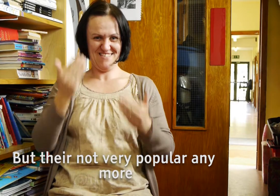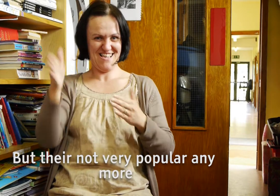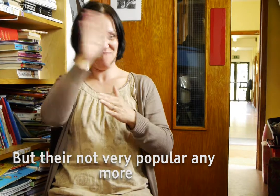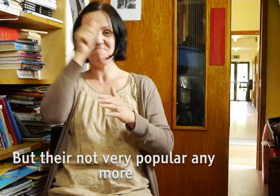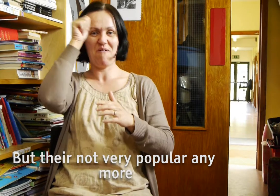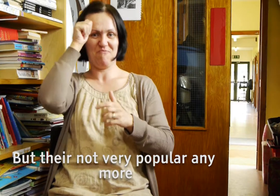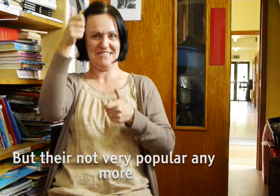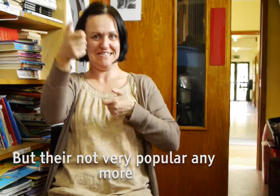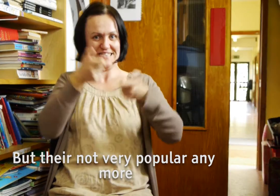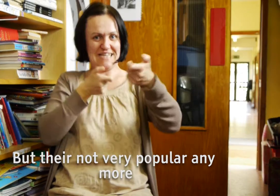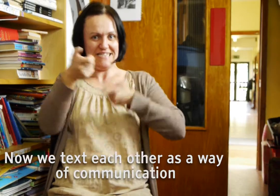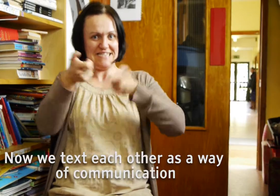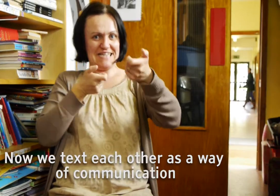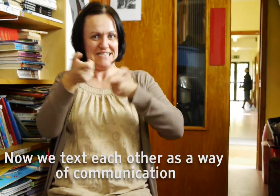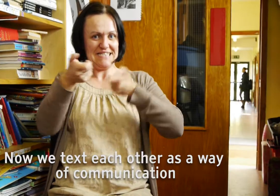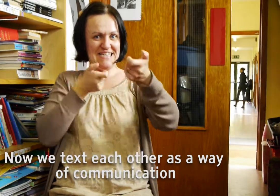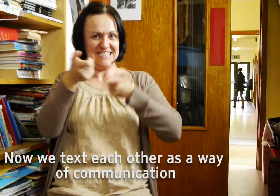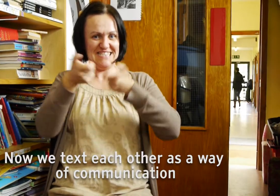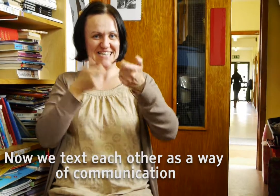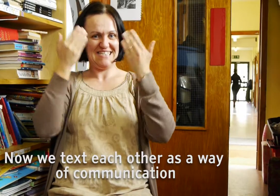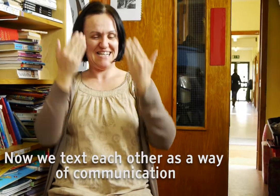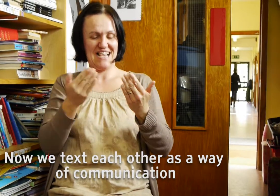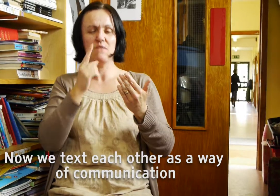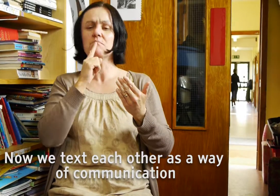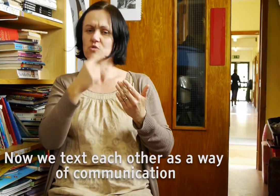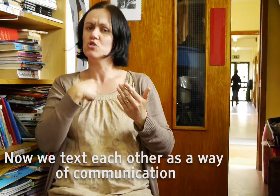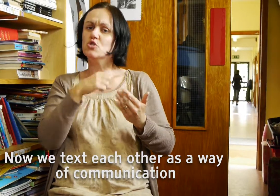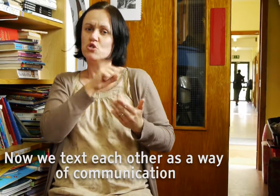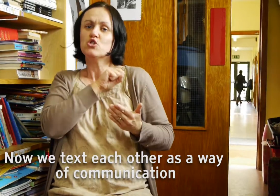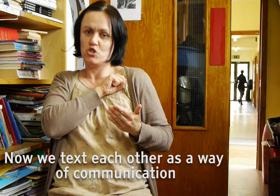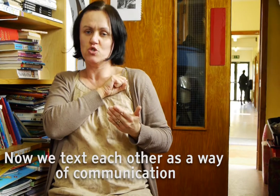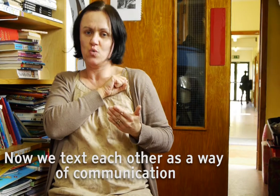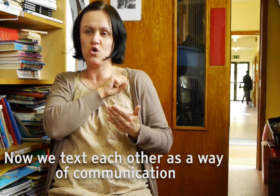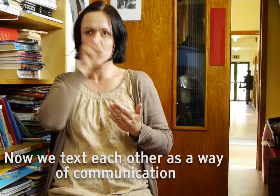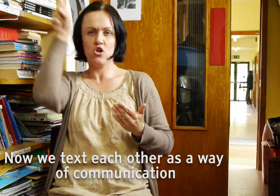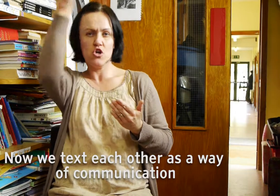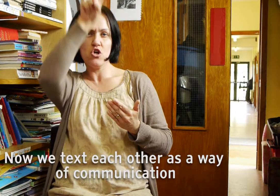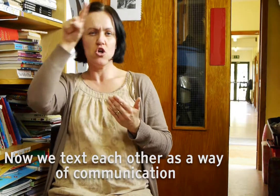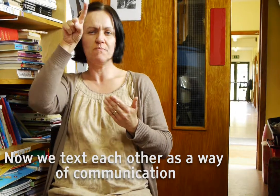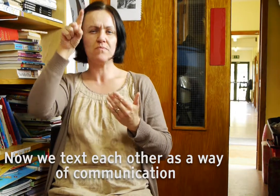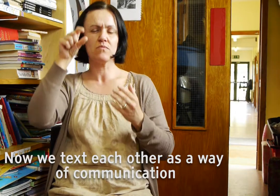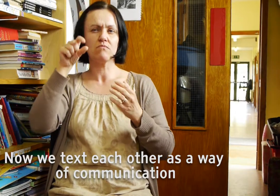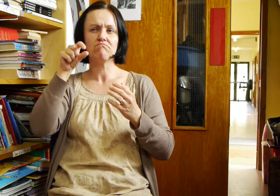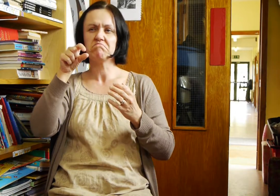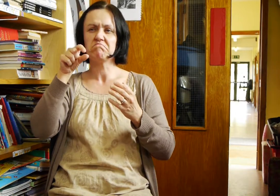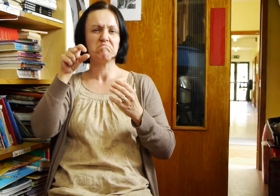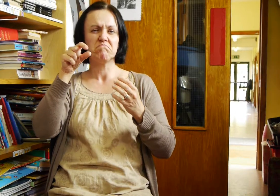popular at all, because now we text each other. Deaf people would use texting as a way of communication.